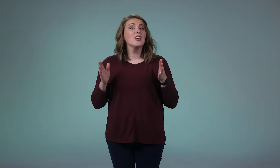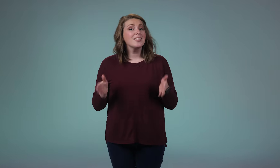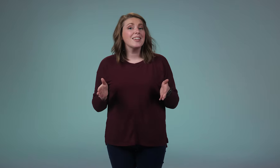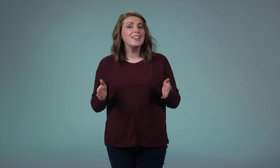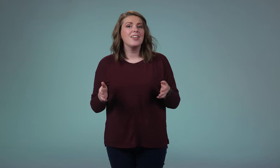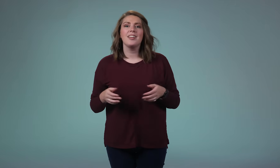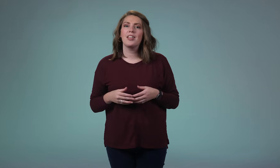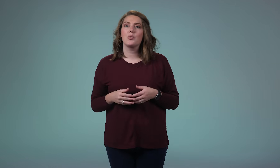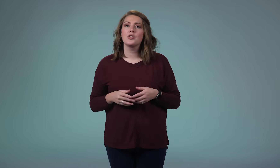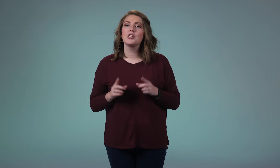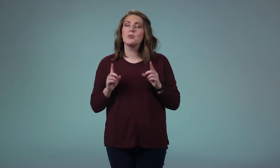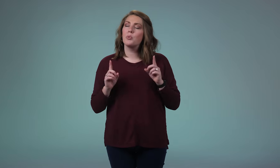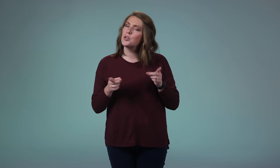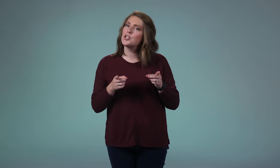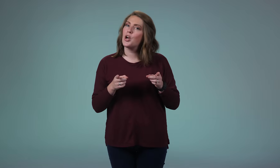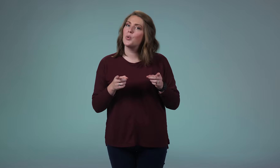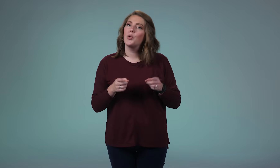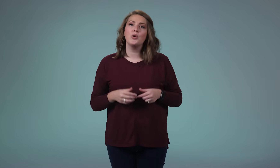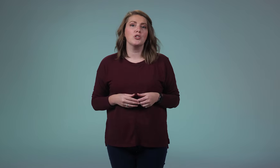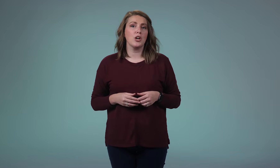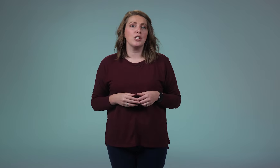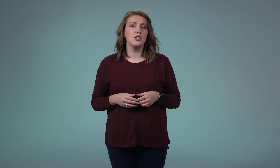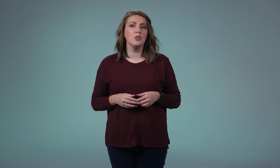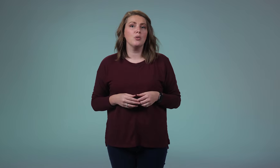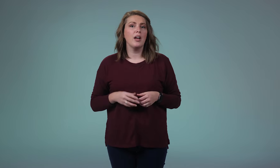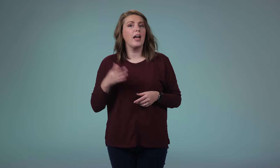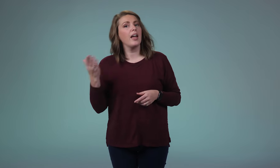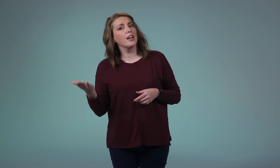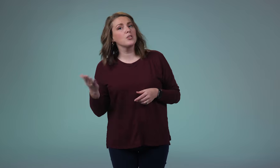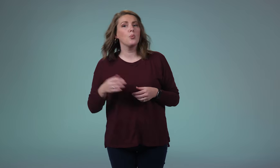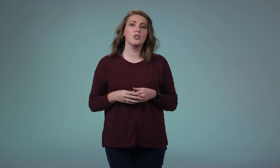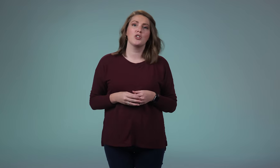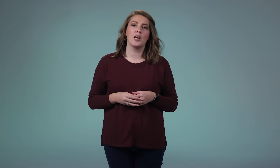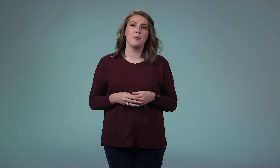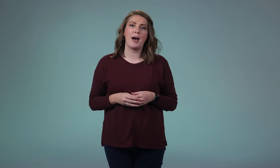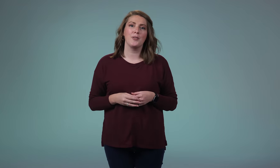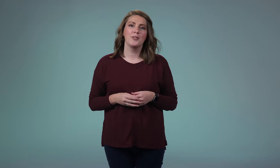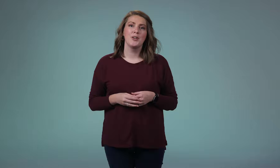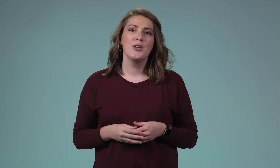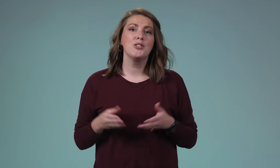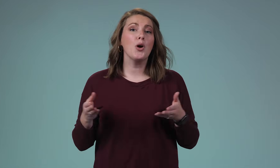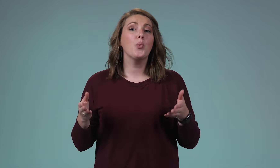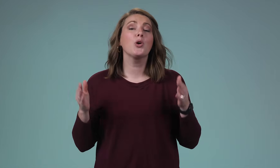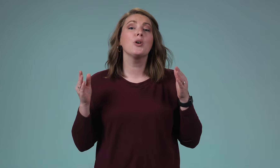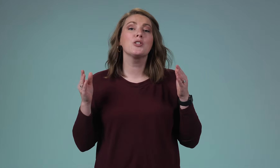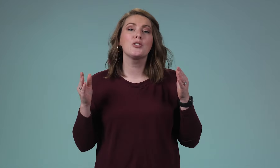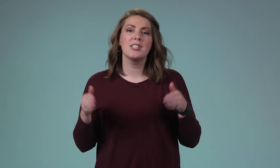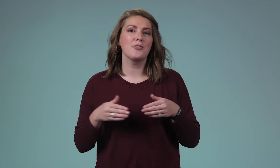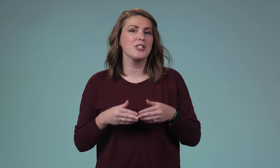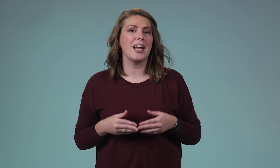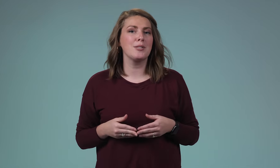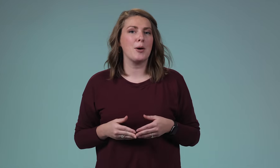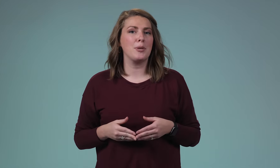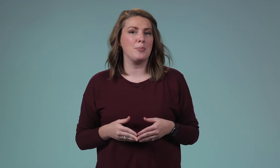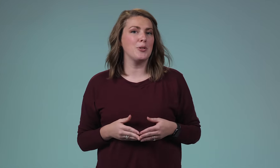Just like in any language, it's important to know who you're talking to and what you're talking about. So we're going to learn several signs about people